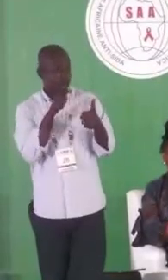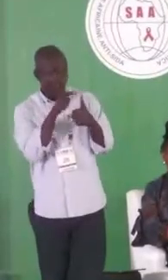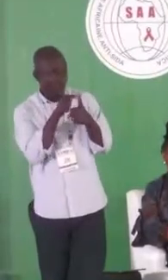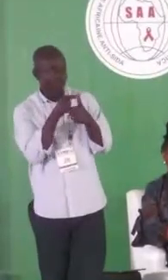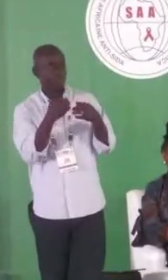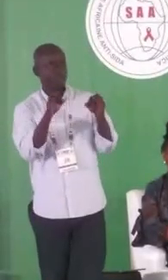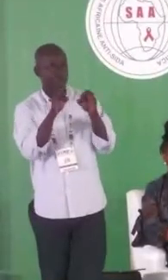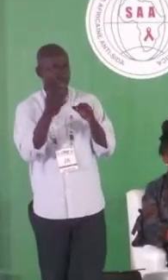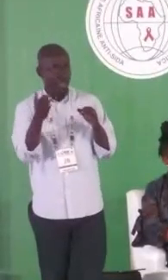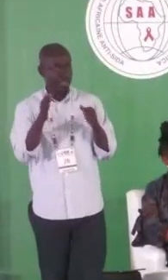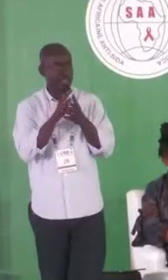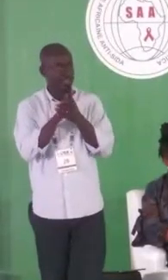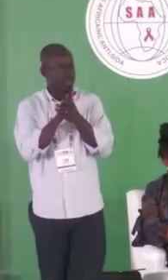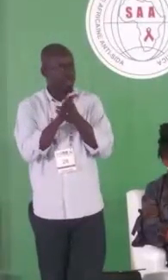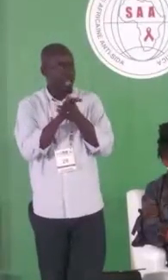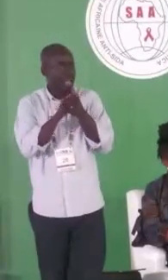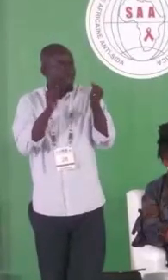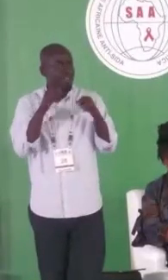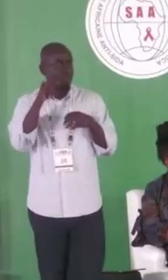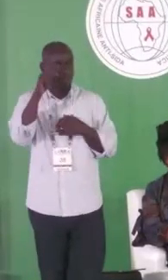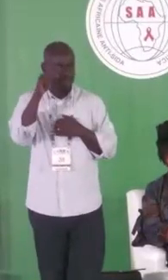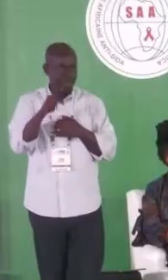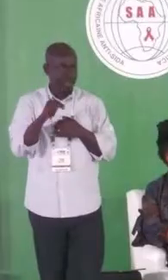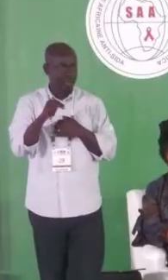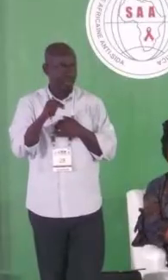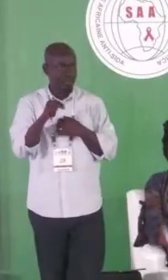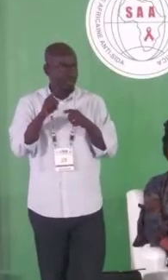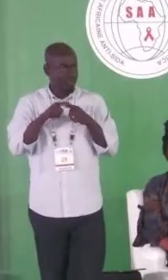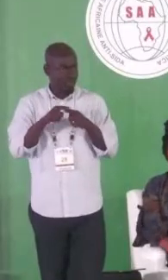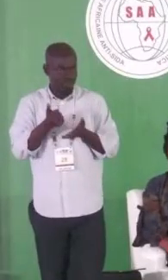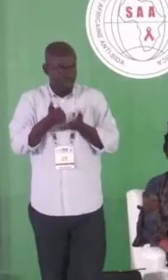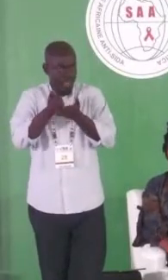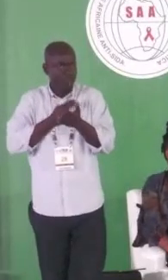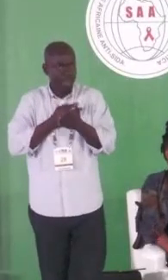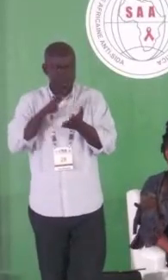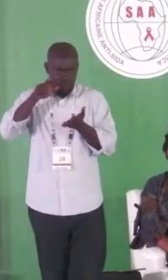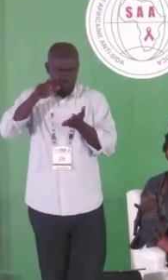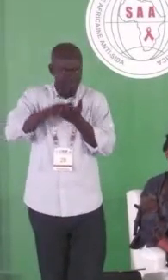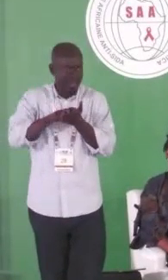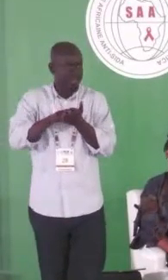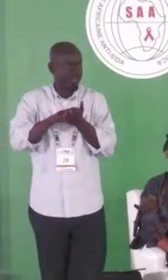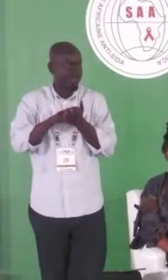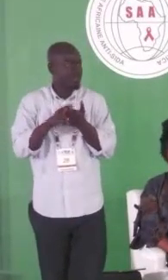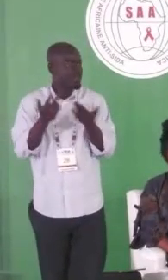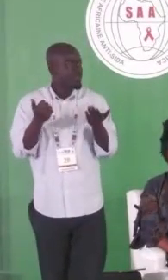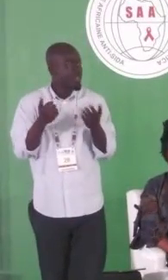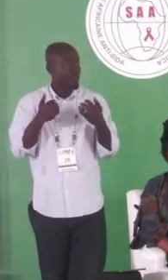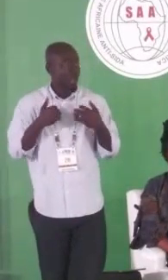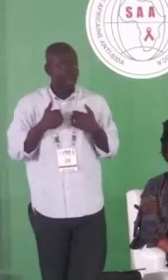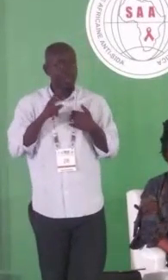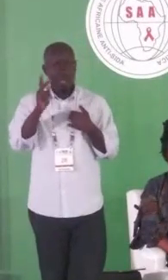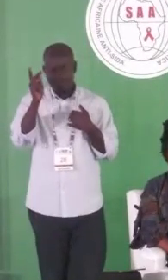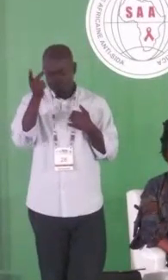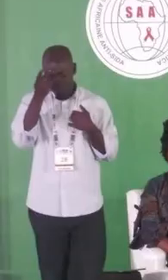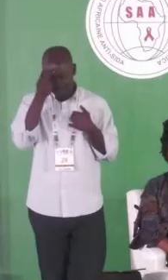I believe we need to actually push us towards validation as a country is to have this political